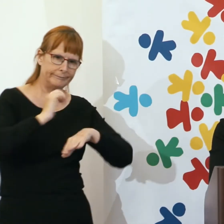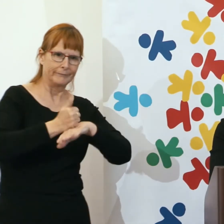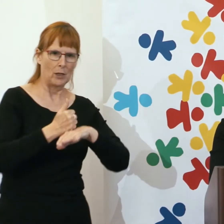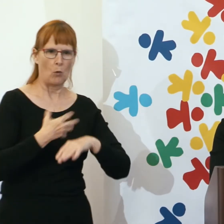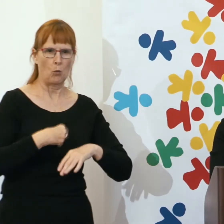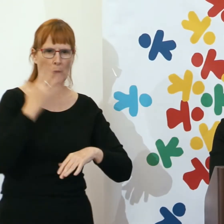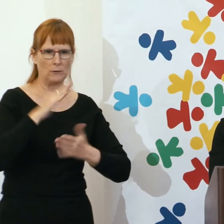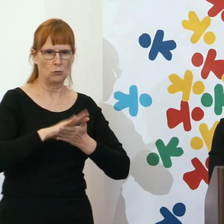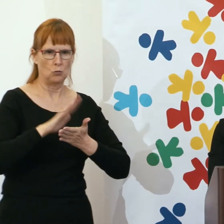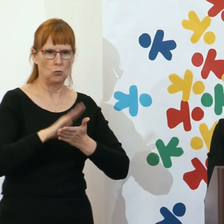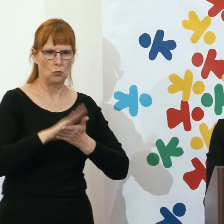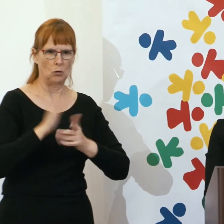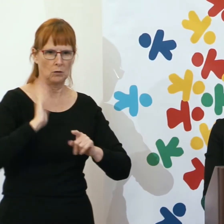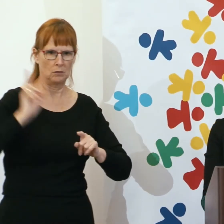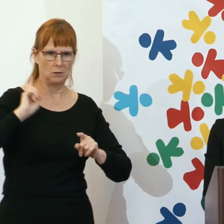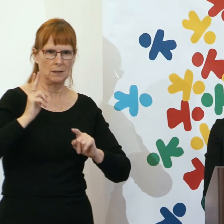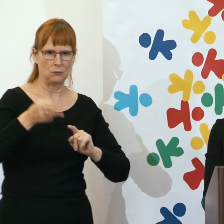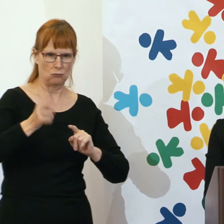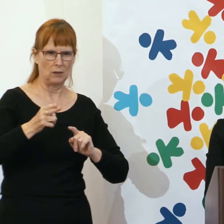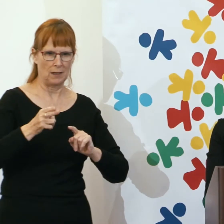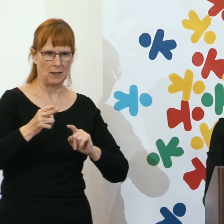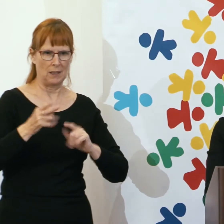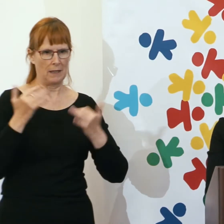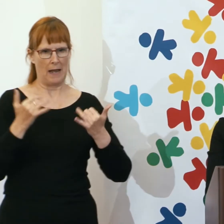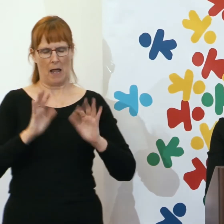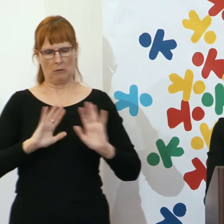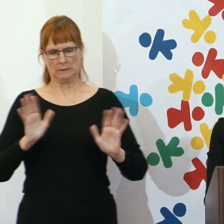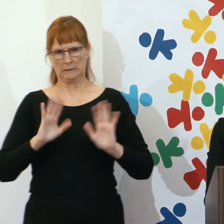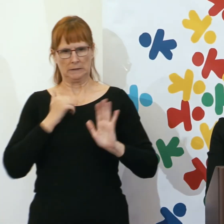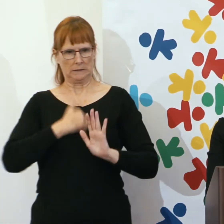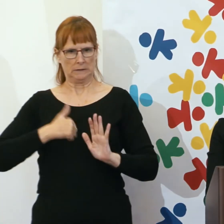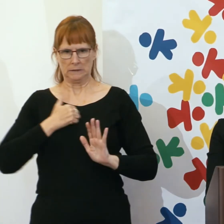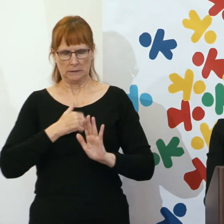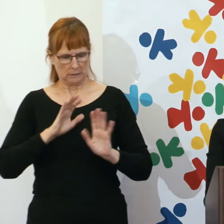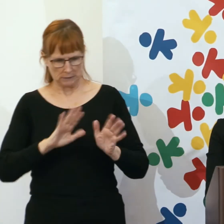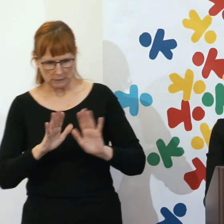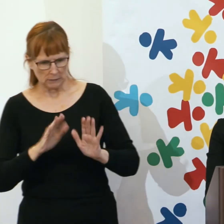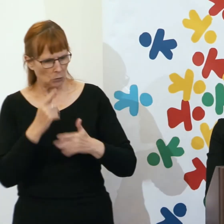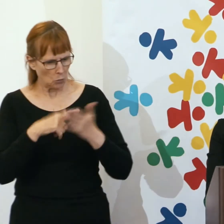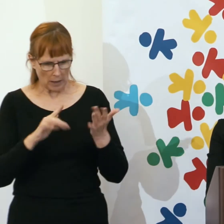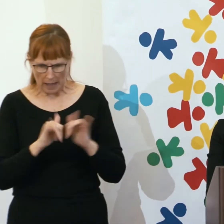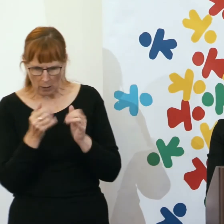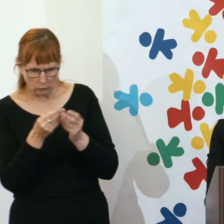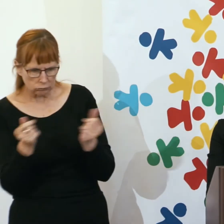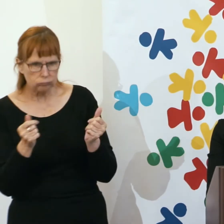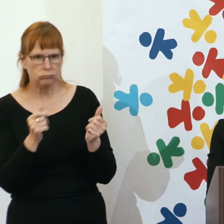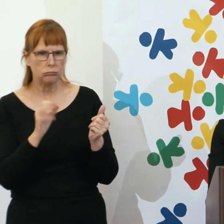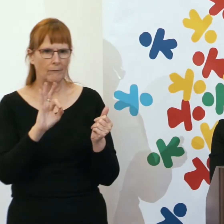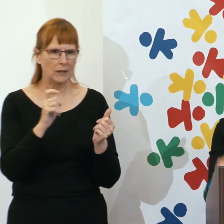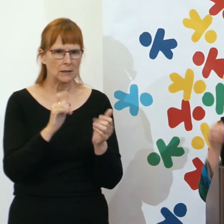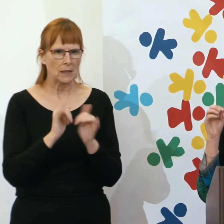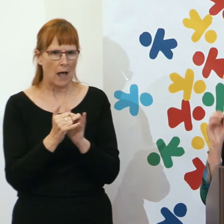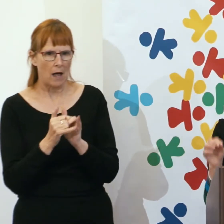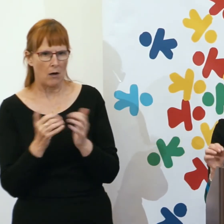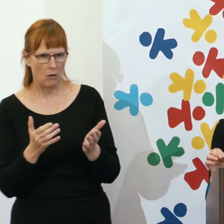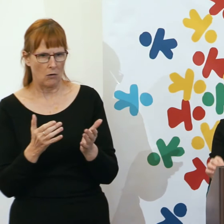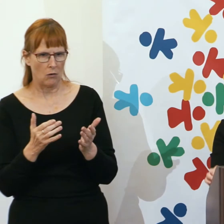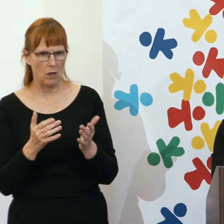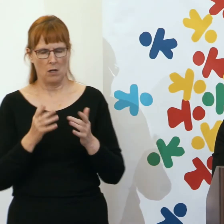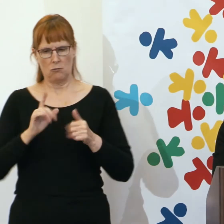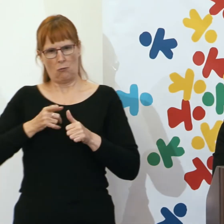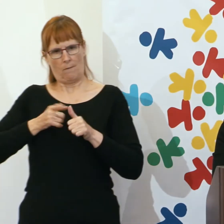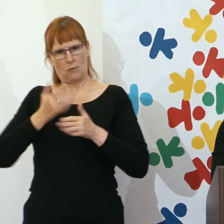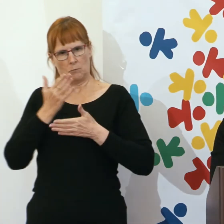As difficult as this journey has been, the next part of moving towards reconciliation will be